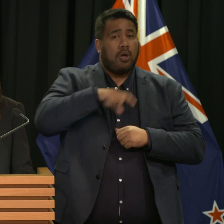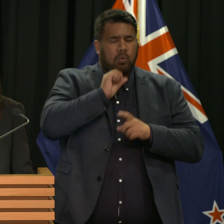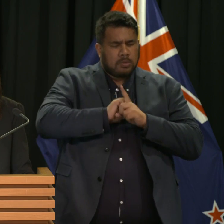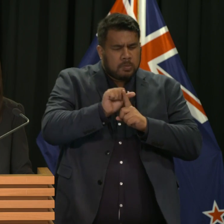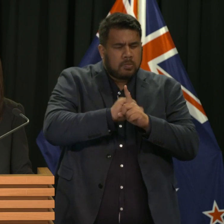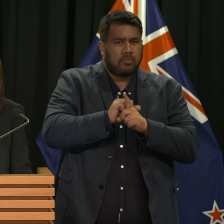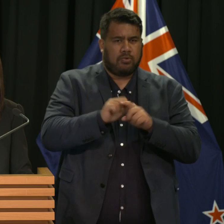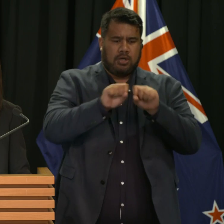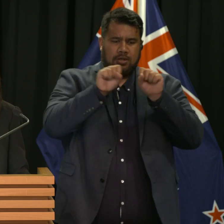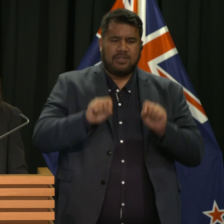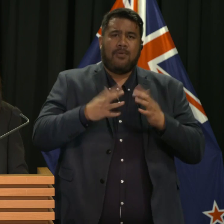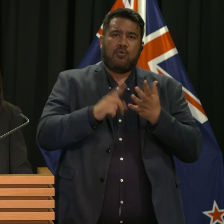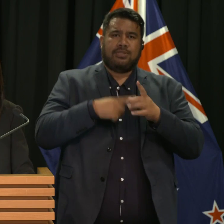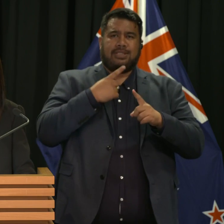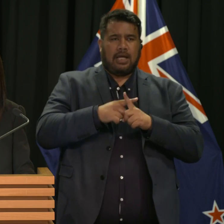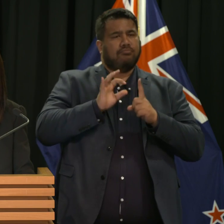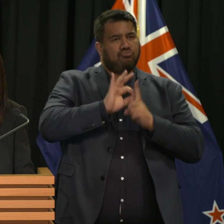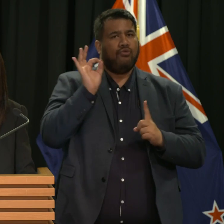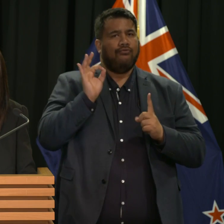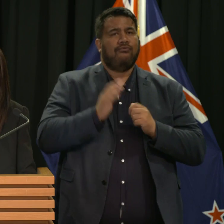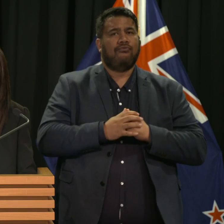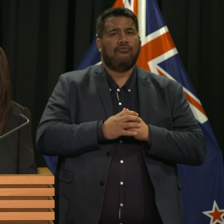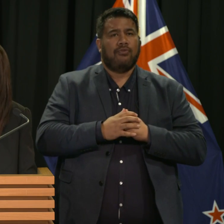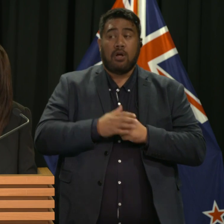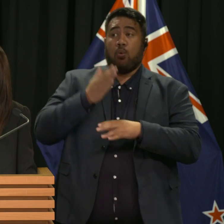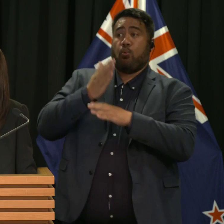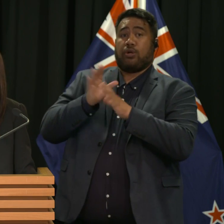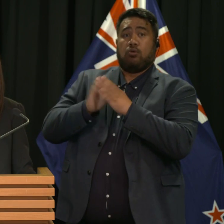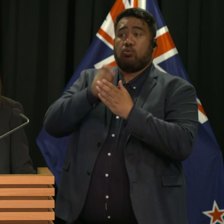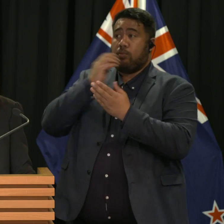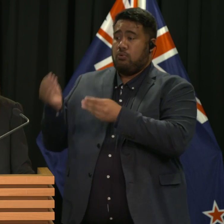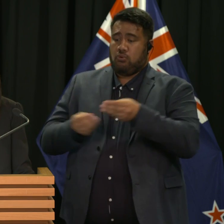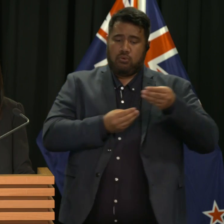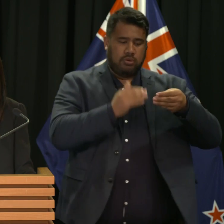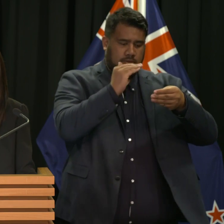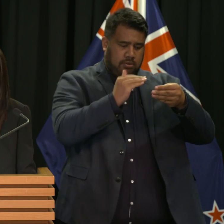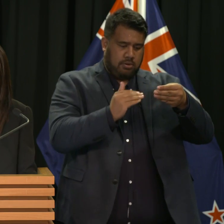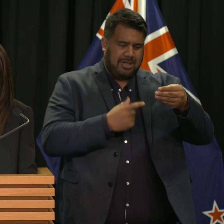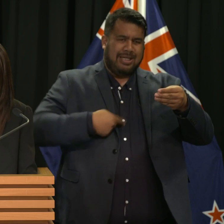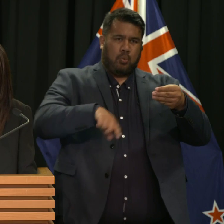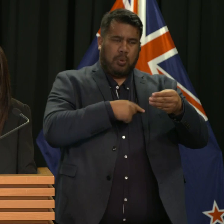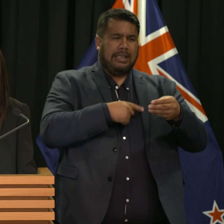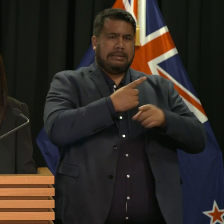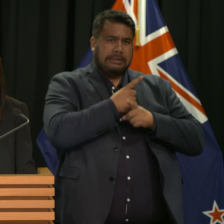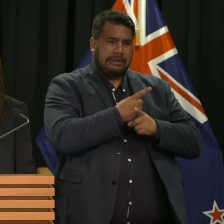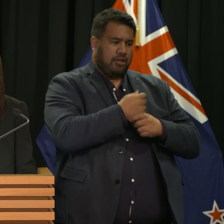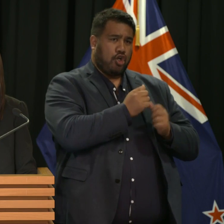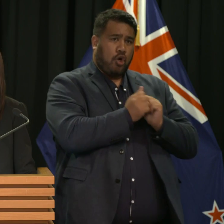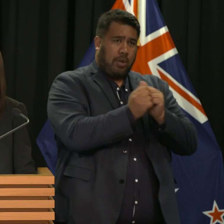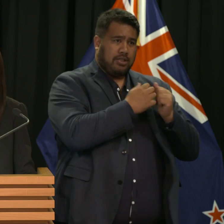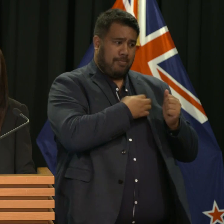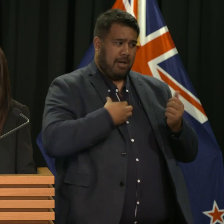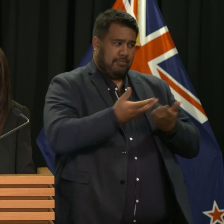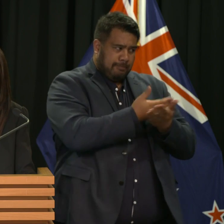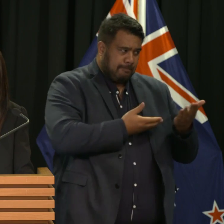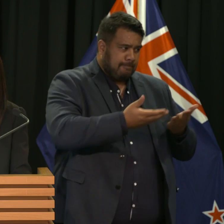better. Through our response to the tax working group's report and conversations between the coalition partners,